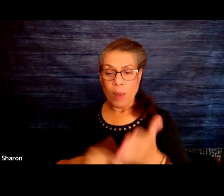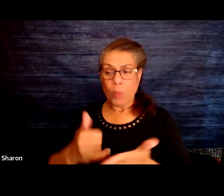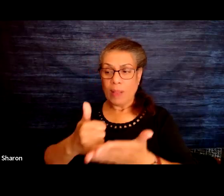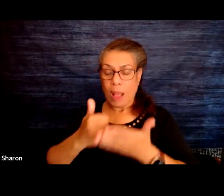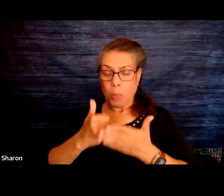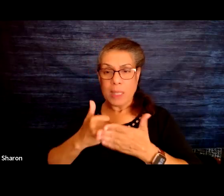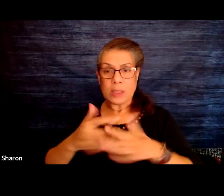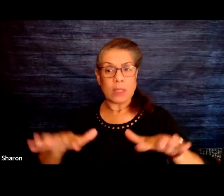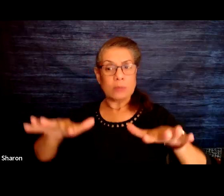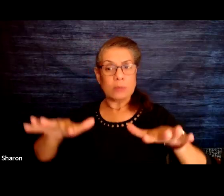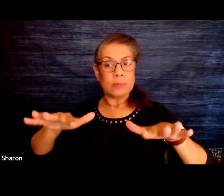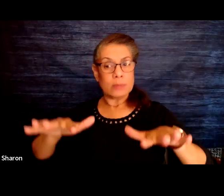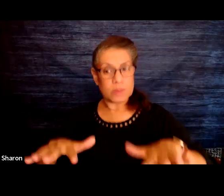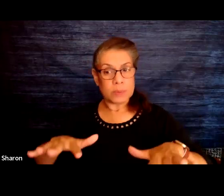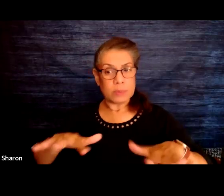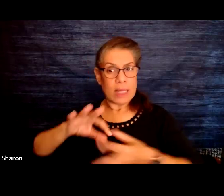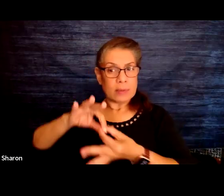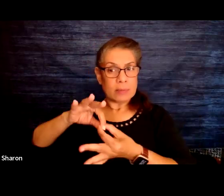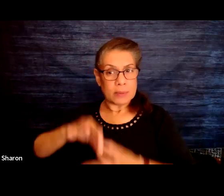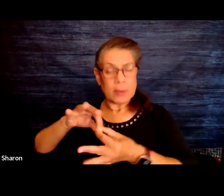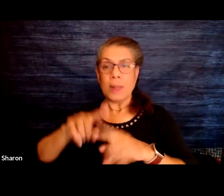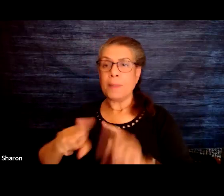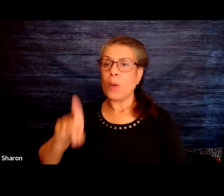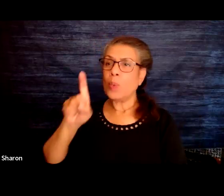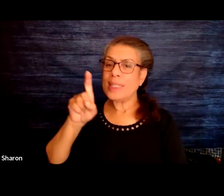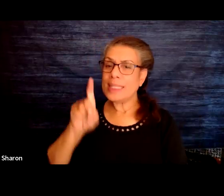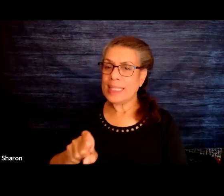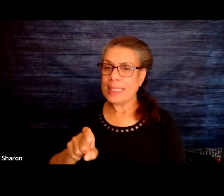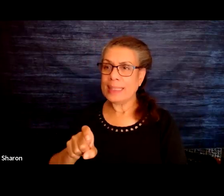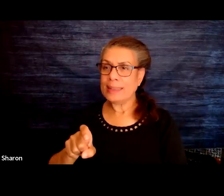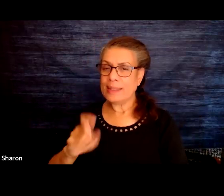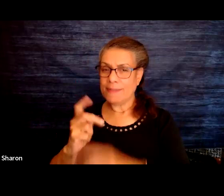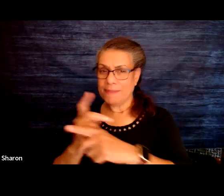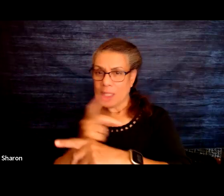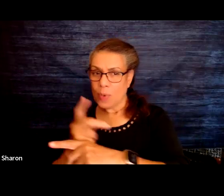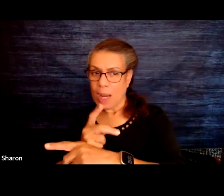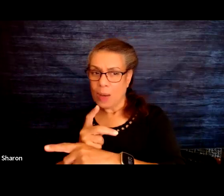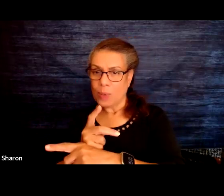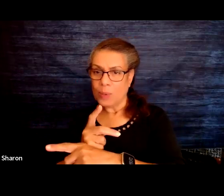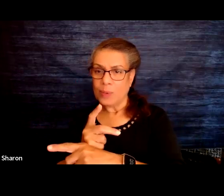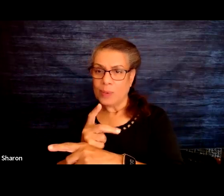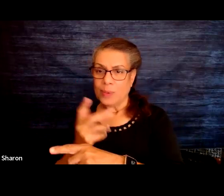but we'll need to have the tweaks or the issues that are more